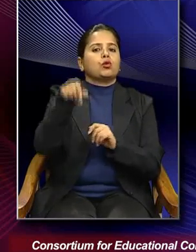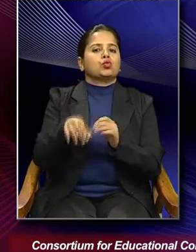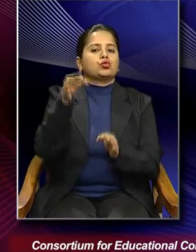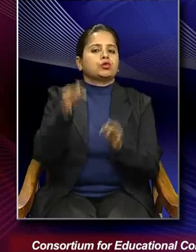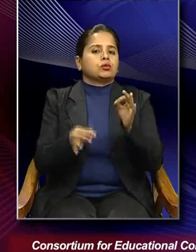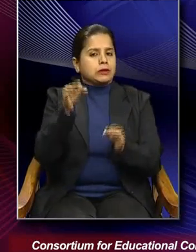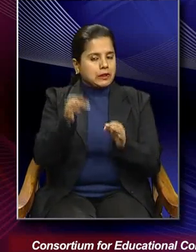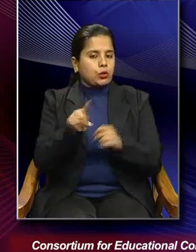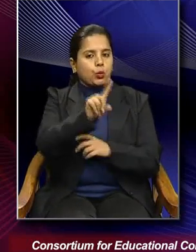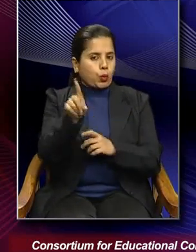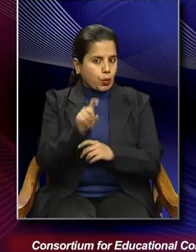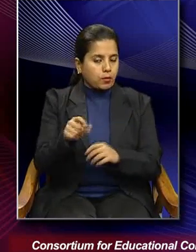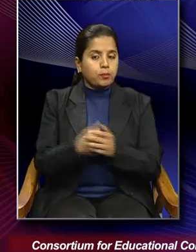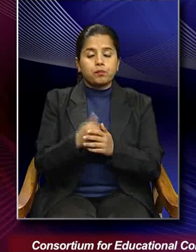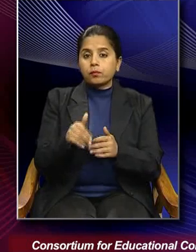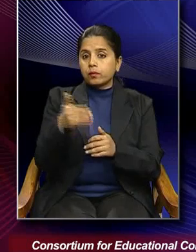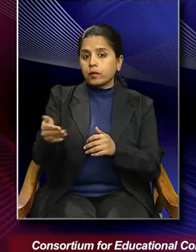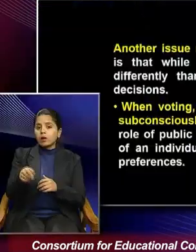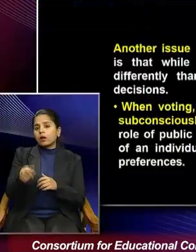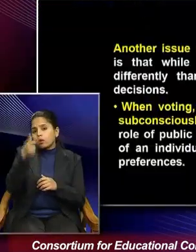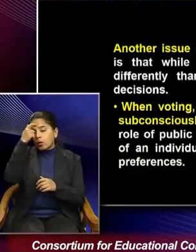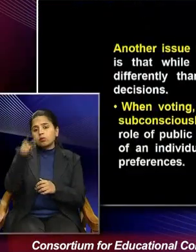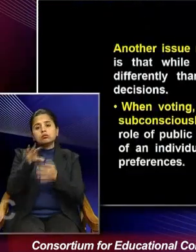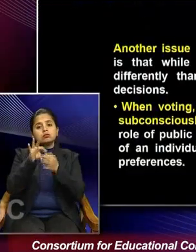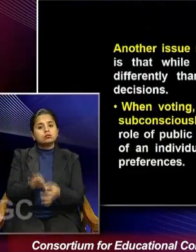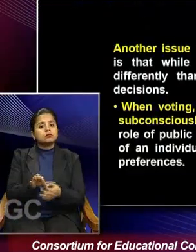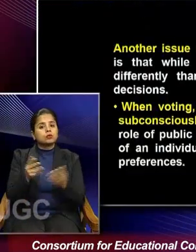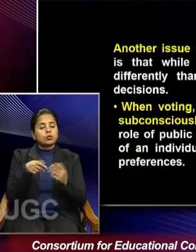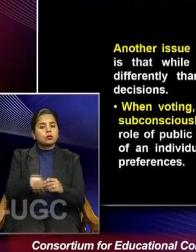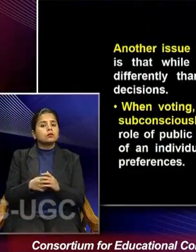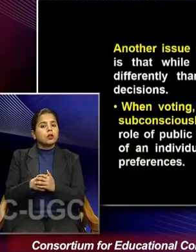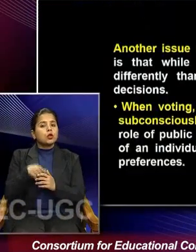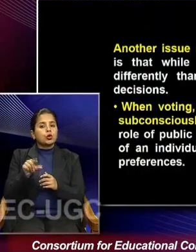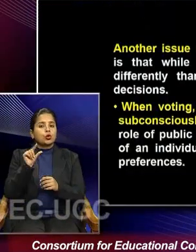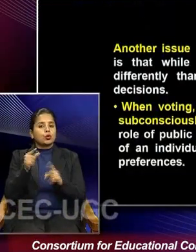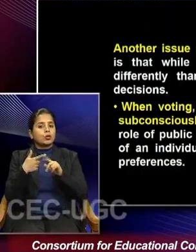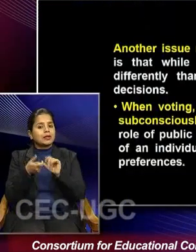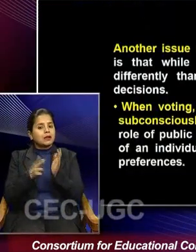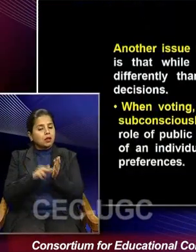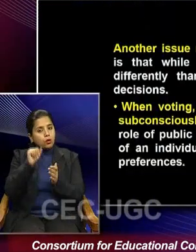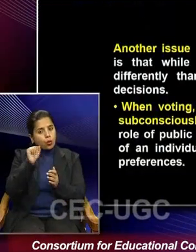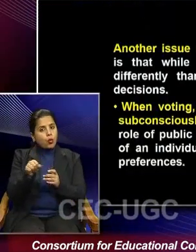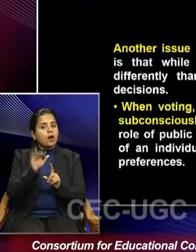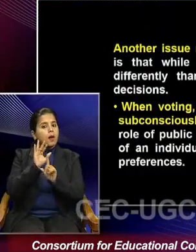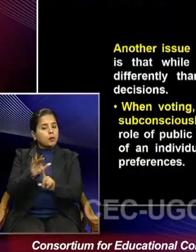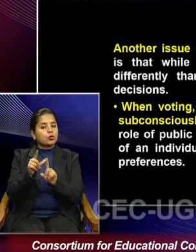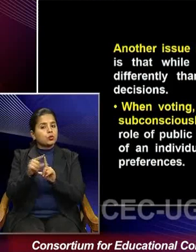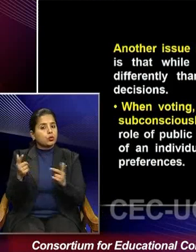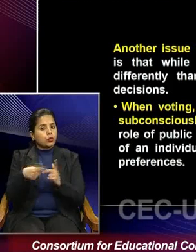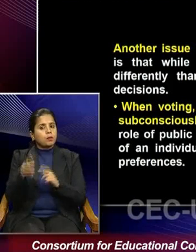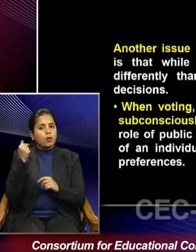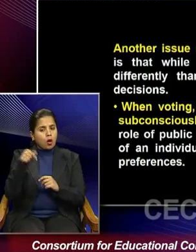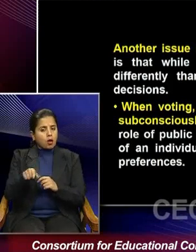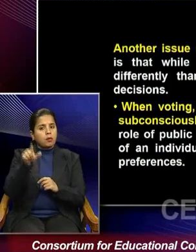question. Another issue related to the utilitarian approach was raised